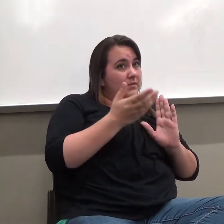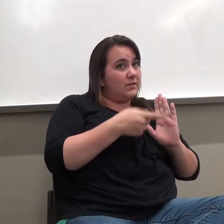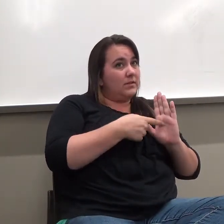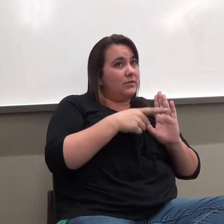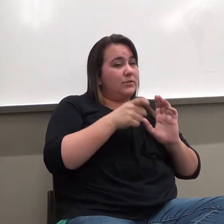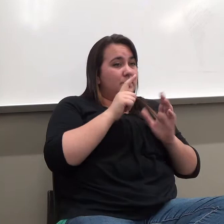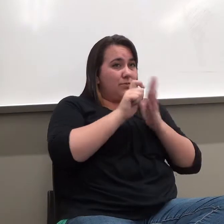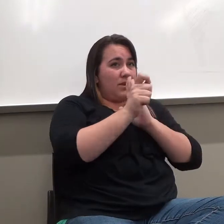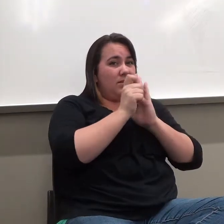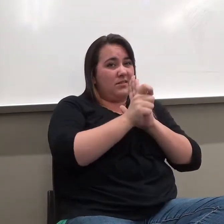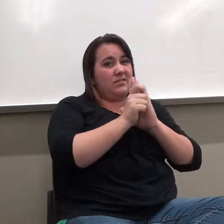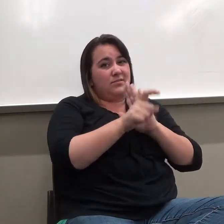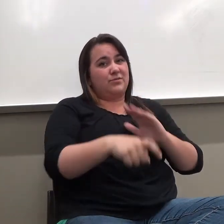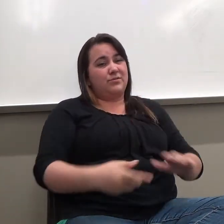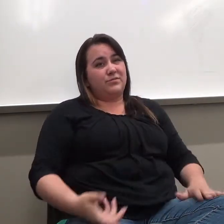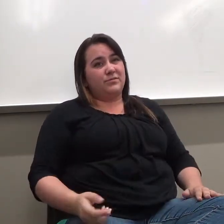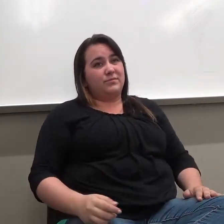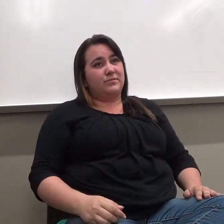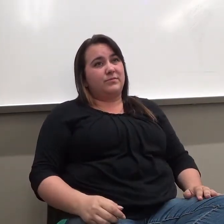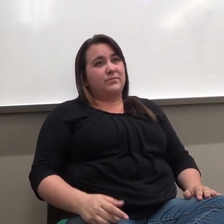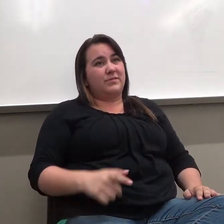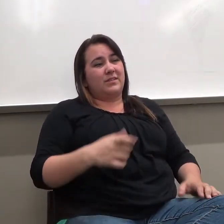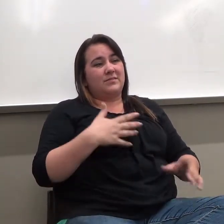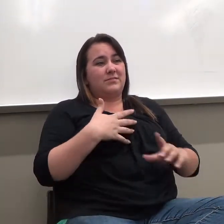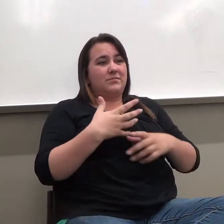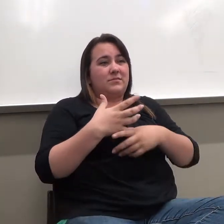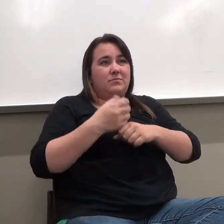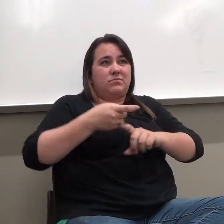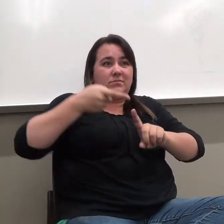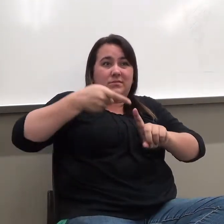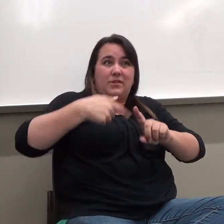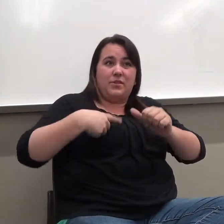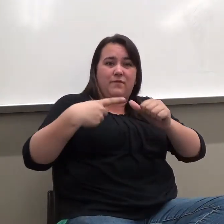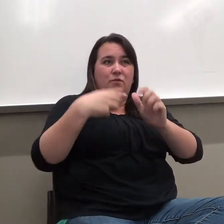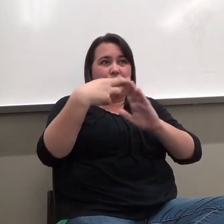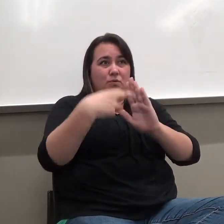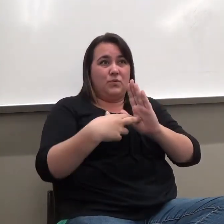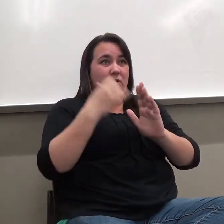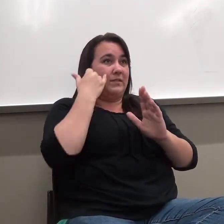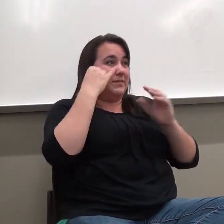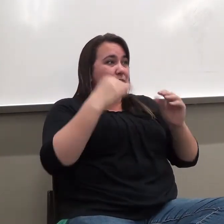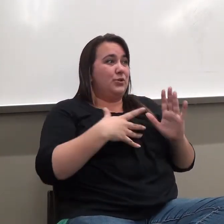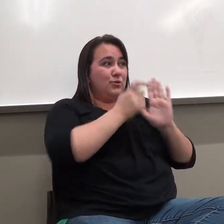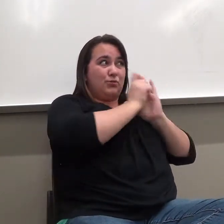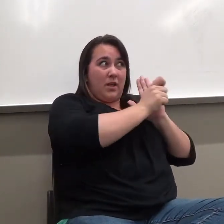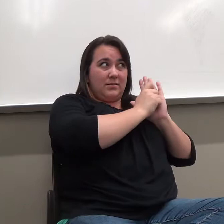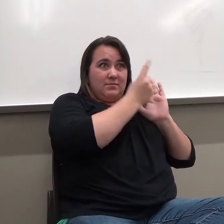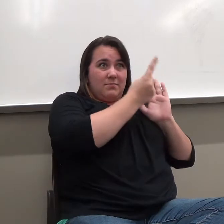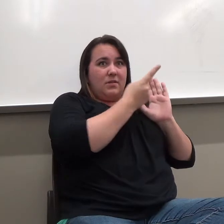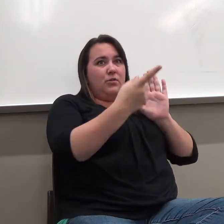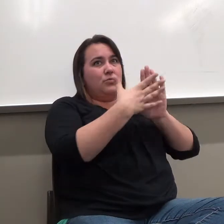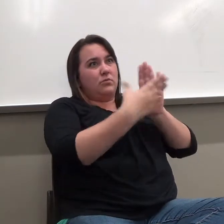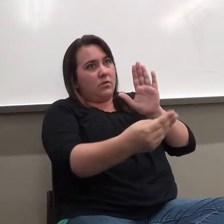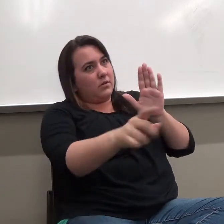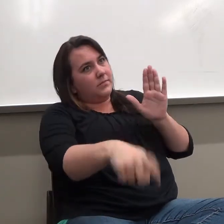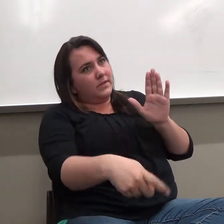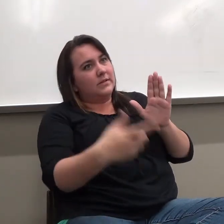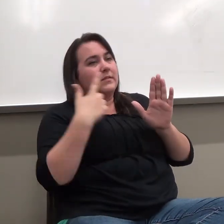it down. That's pretty much the first rule of the road with note-taking. Because then a quiz comes